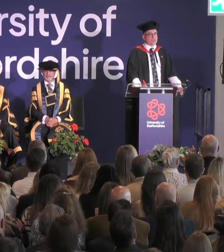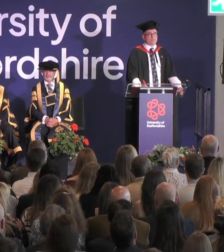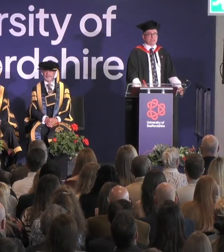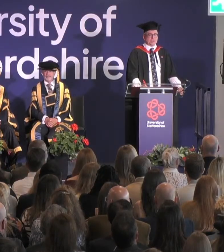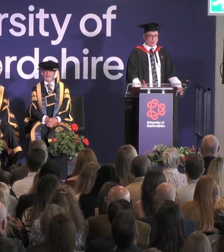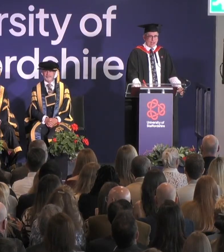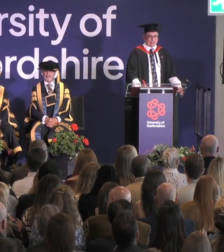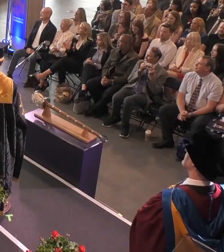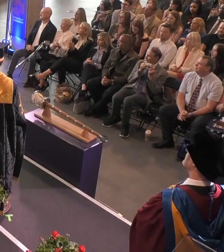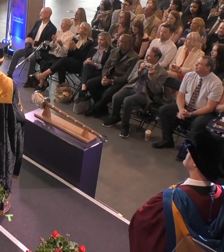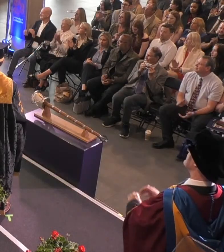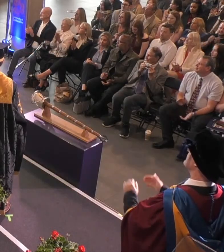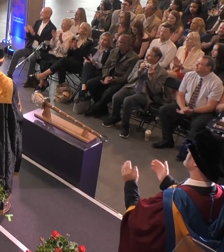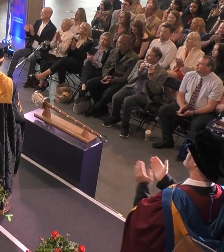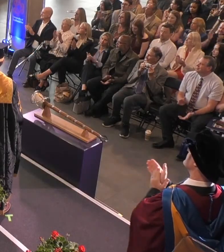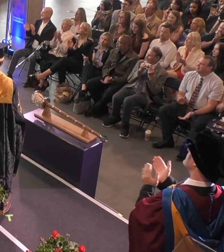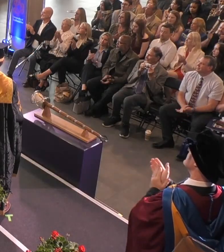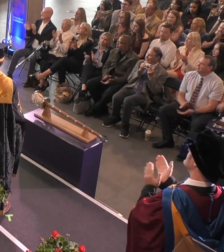Rebecca Meanwell.